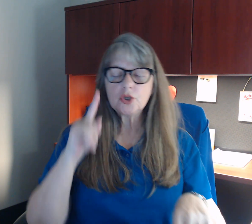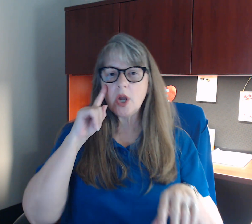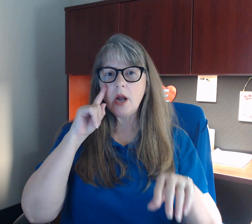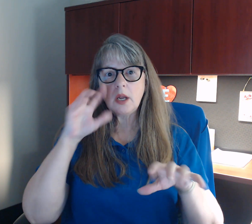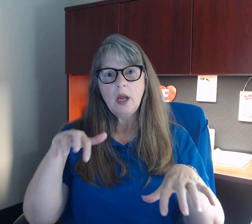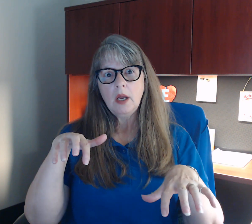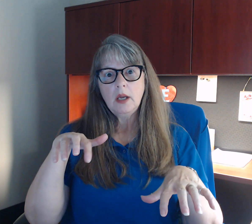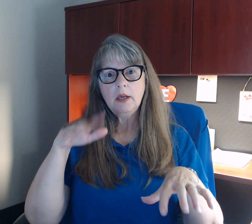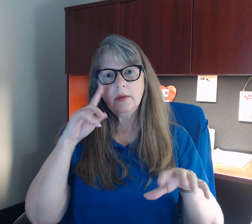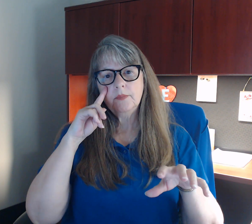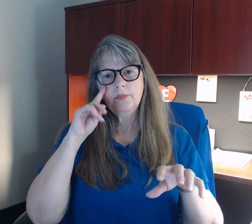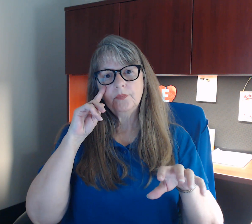Shock.